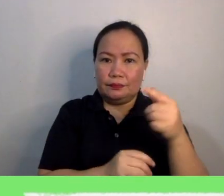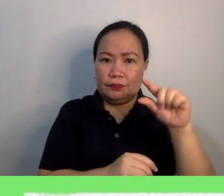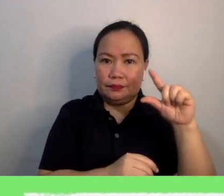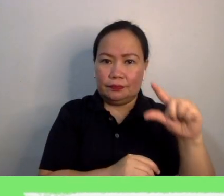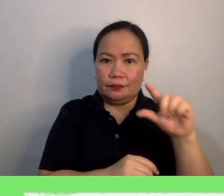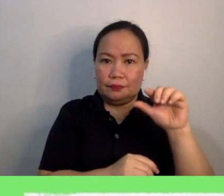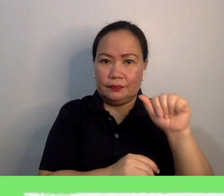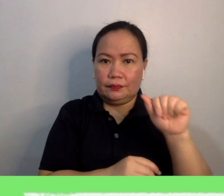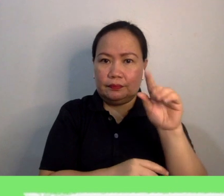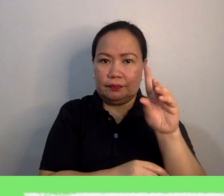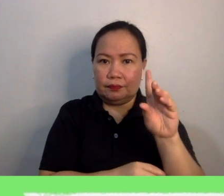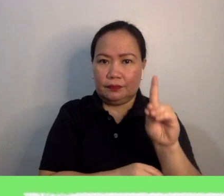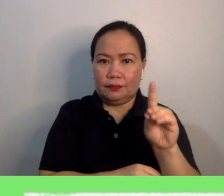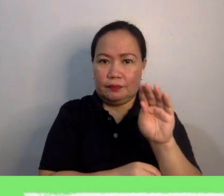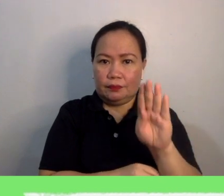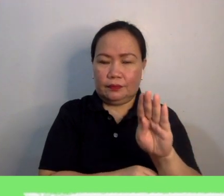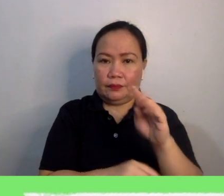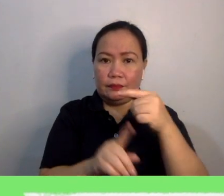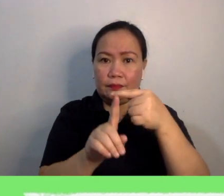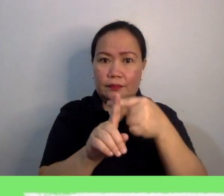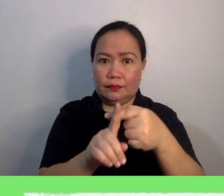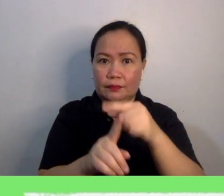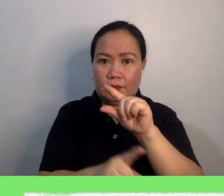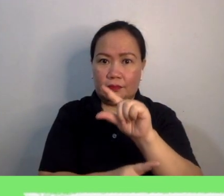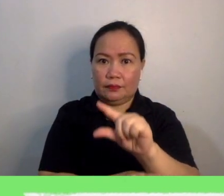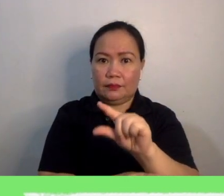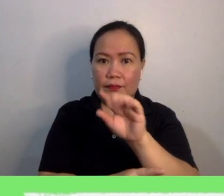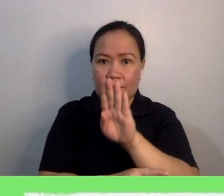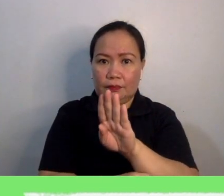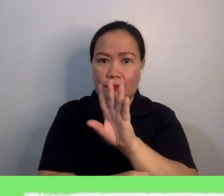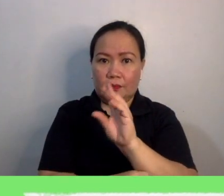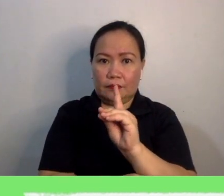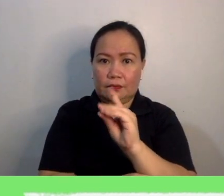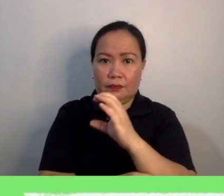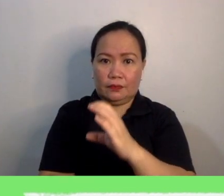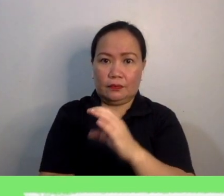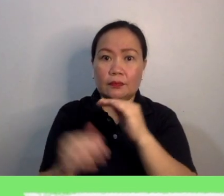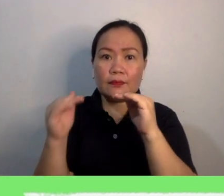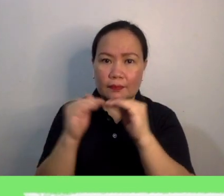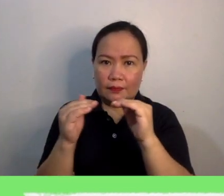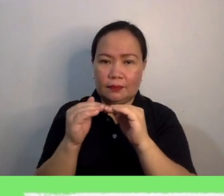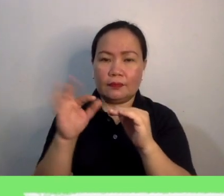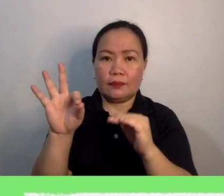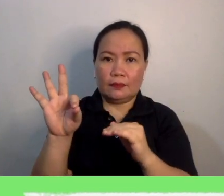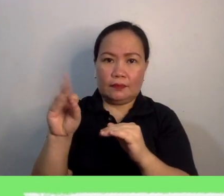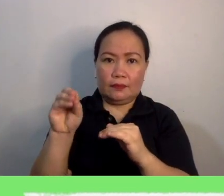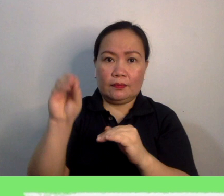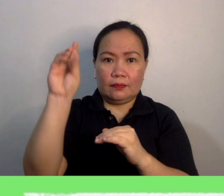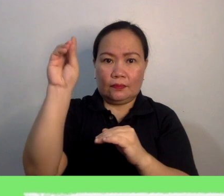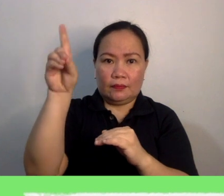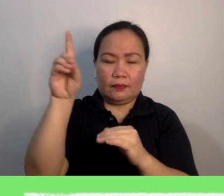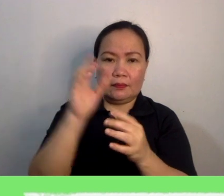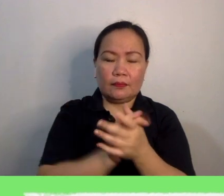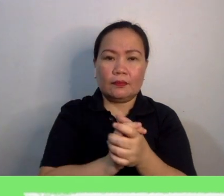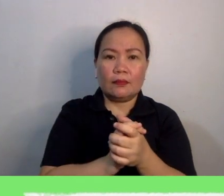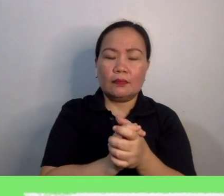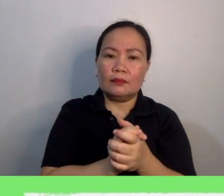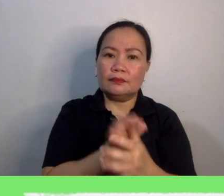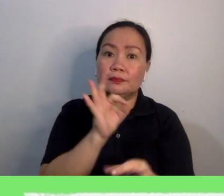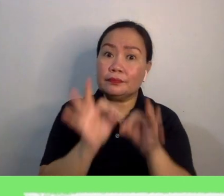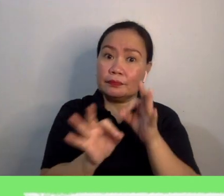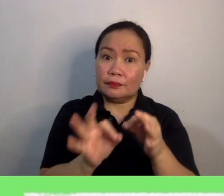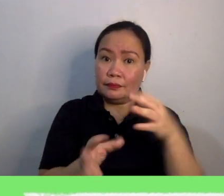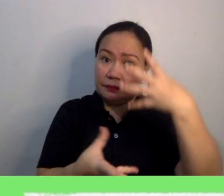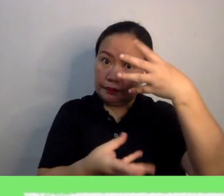angle BDC. So this is your angle ADB, this is your angle BDC. Now, so as you can see, if we will